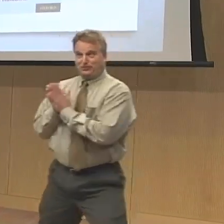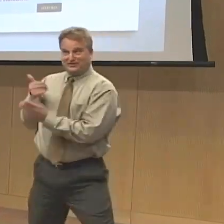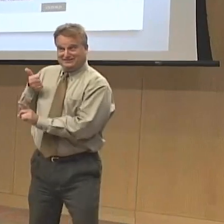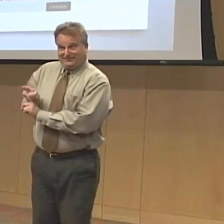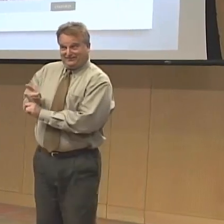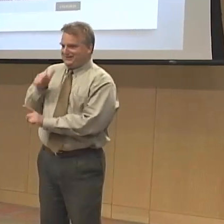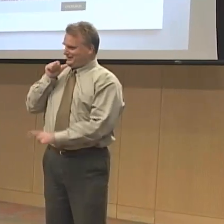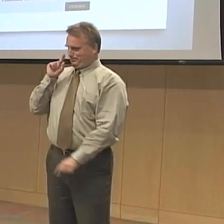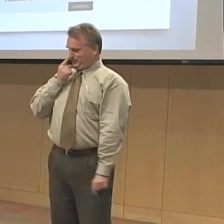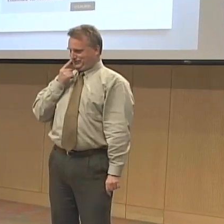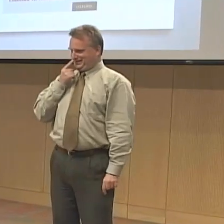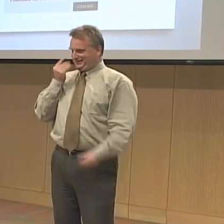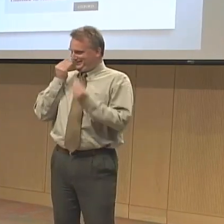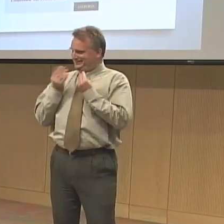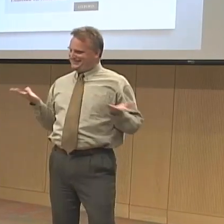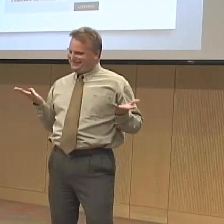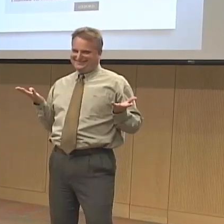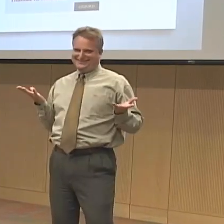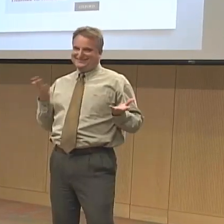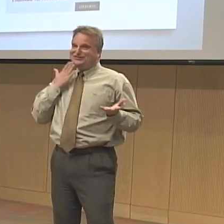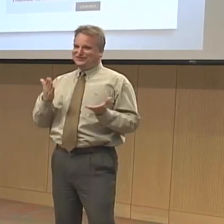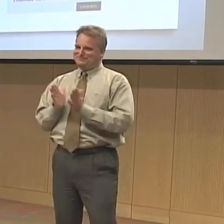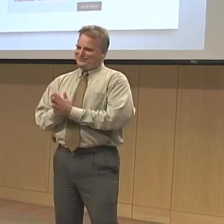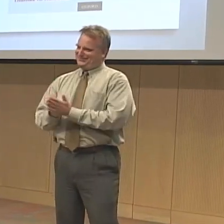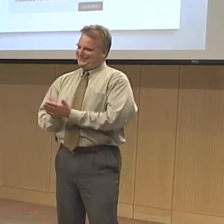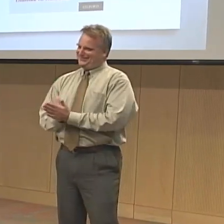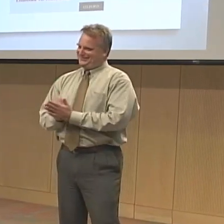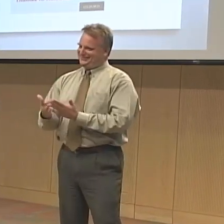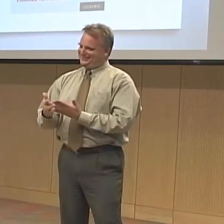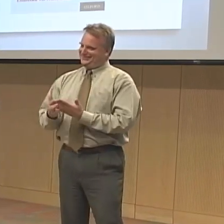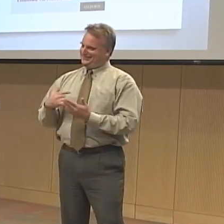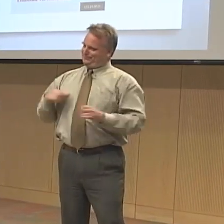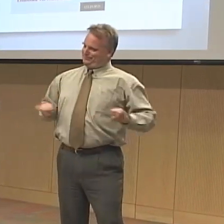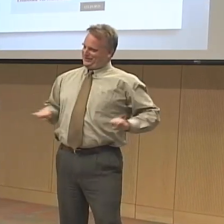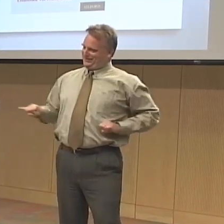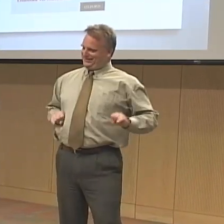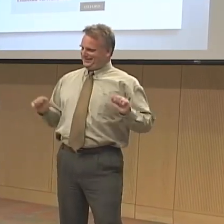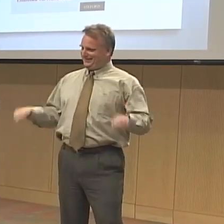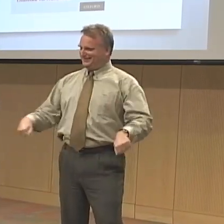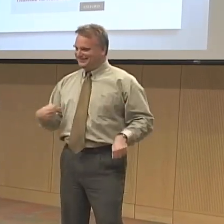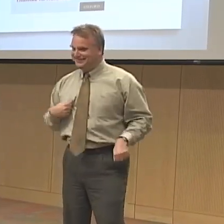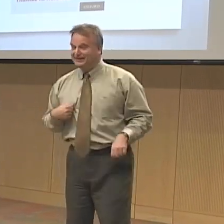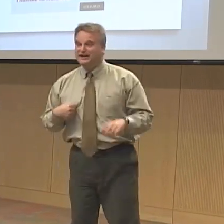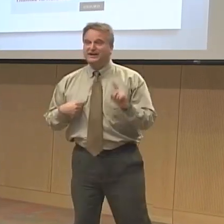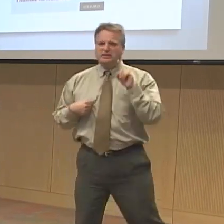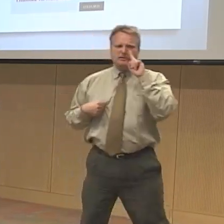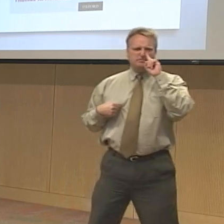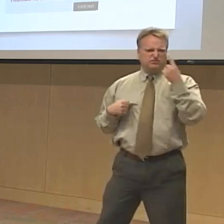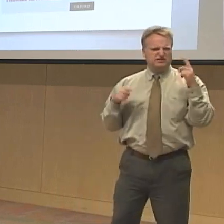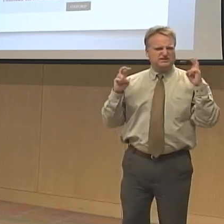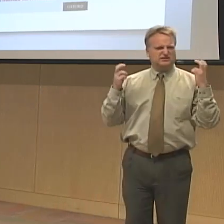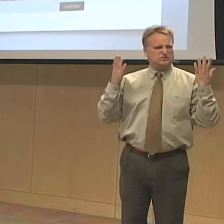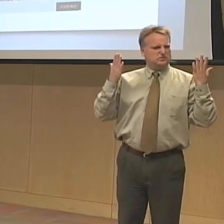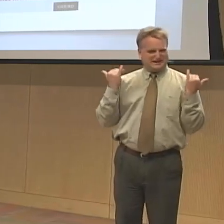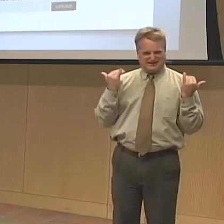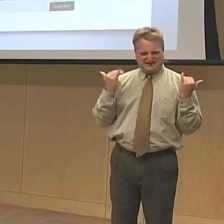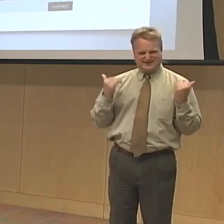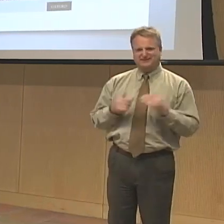itself is not boring. It's a good book. I can boast about that. You may wonder, why a boring